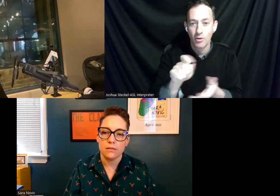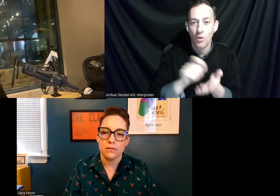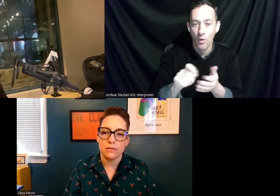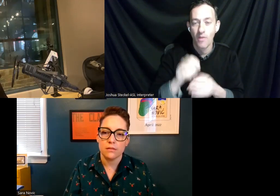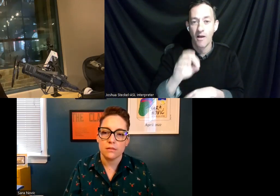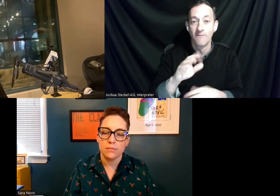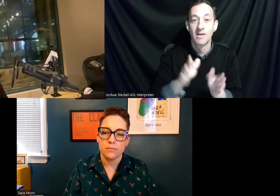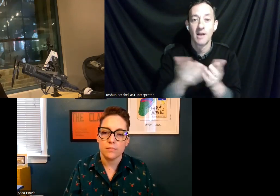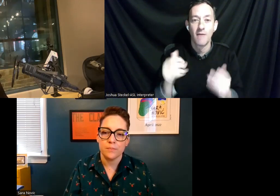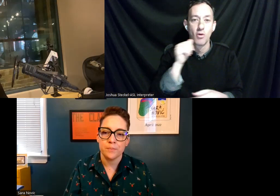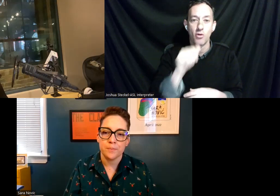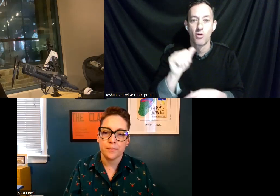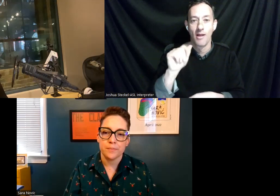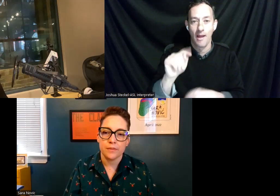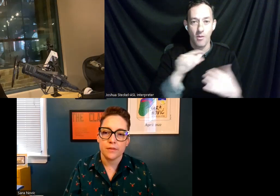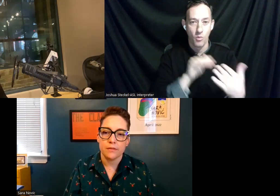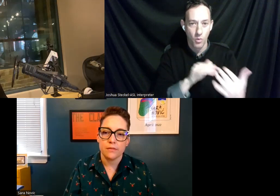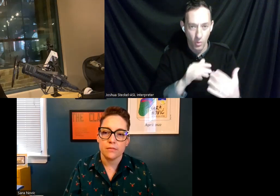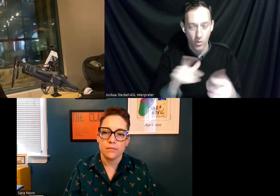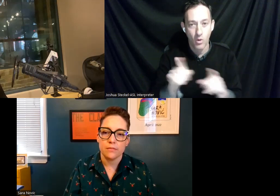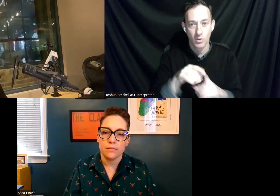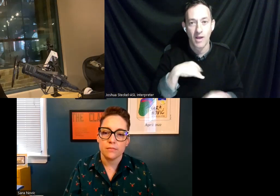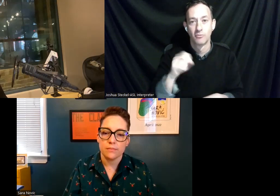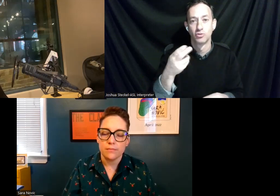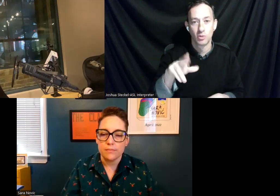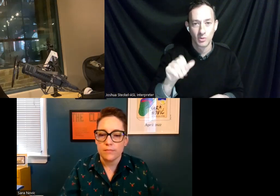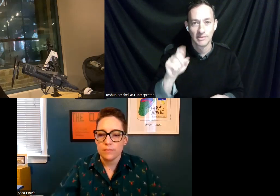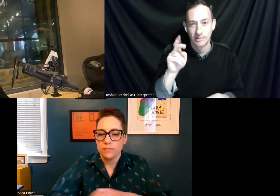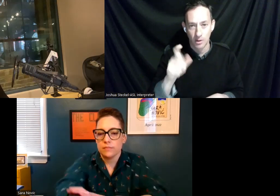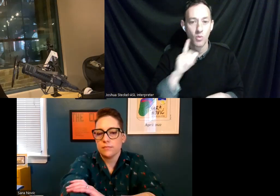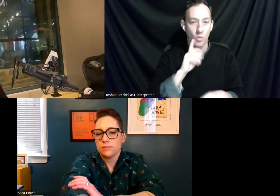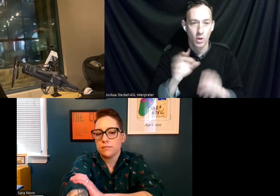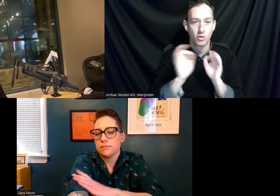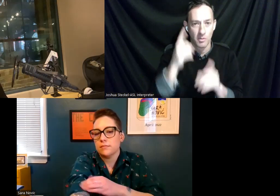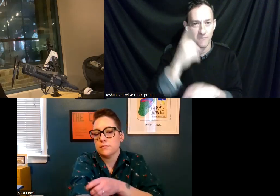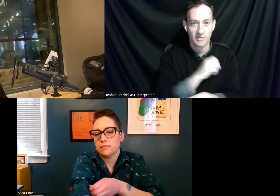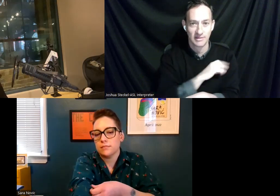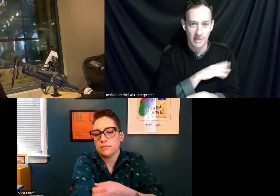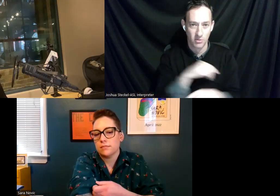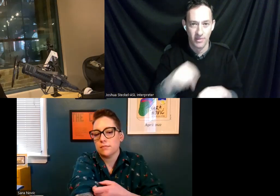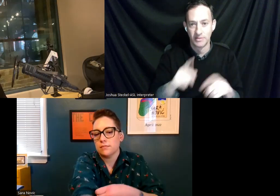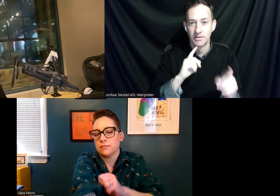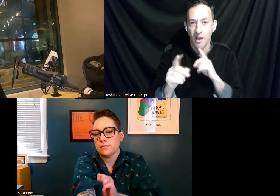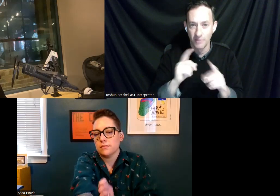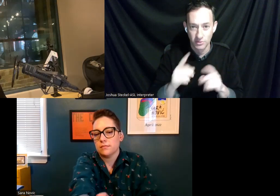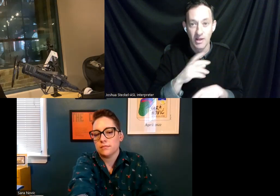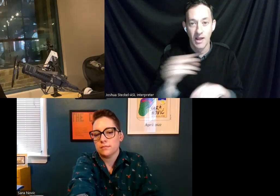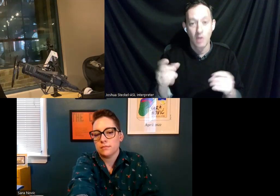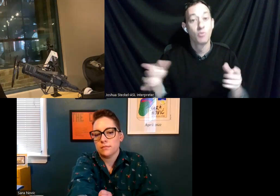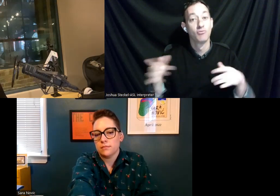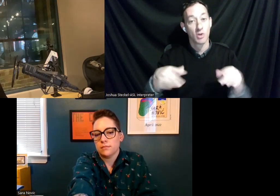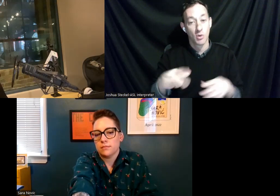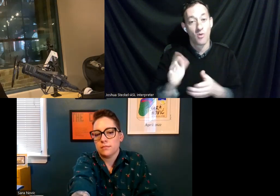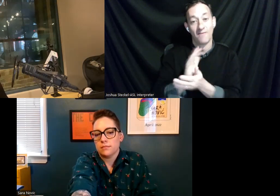War. We're also joined today by Joshua Steckel, who will be interpreting for Sara in this conversation. And we're recording a video version